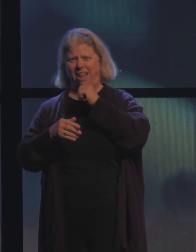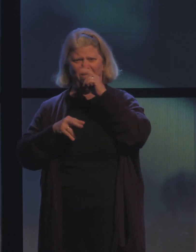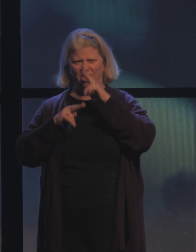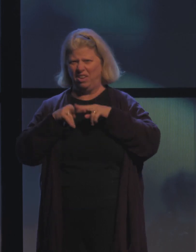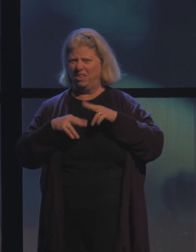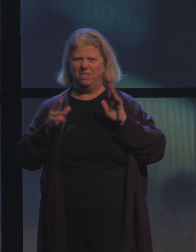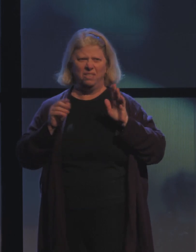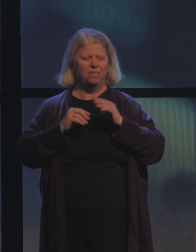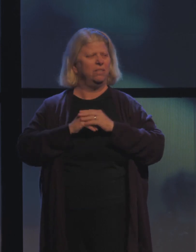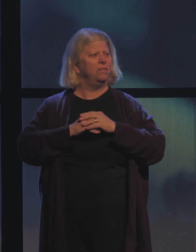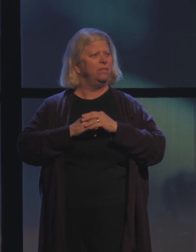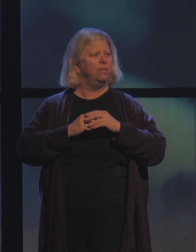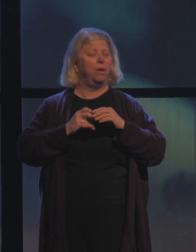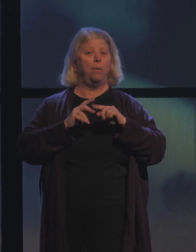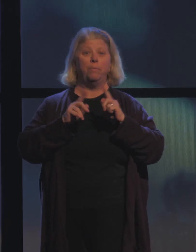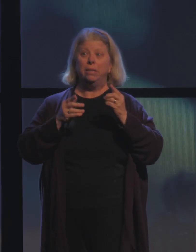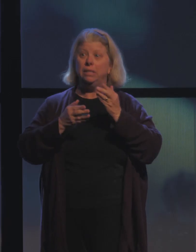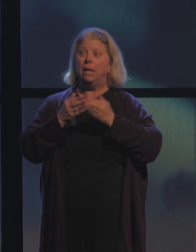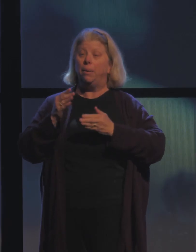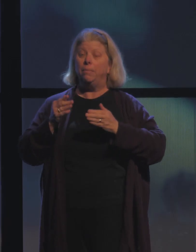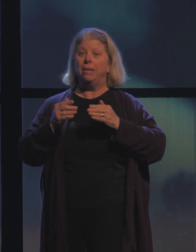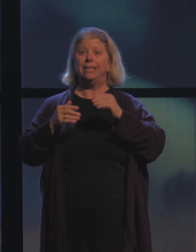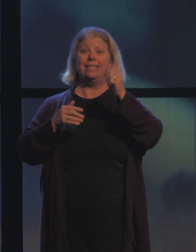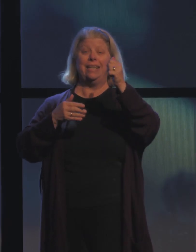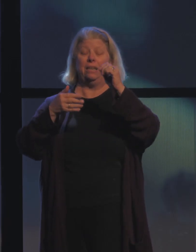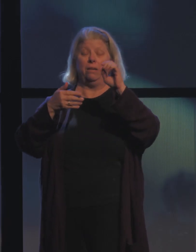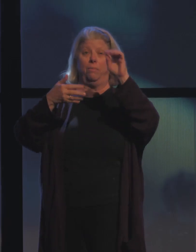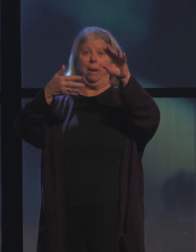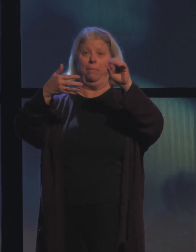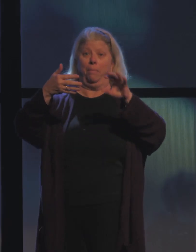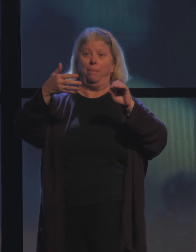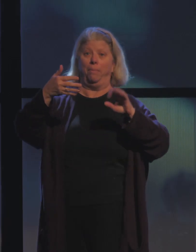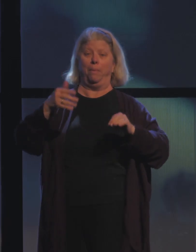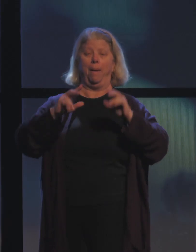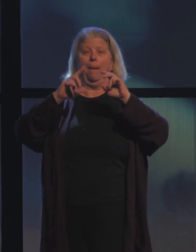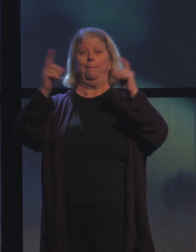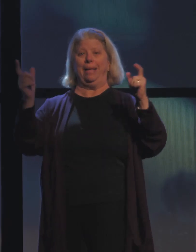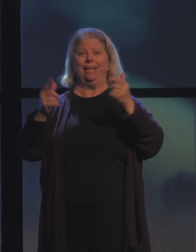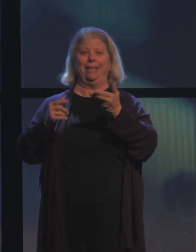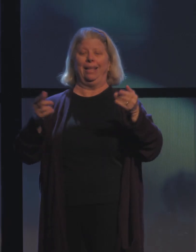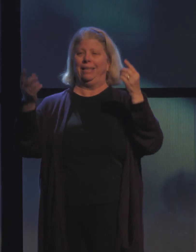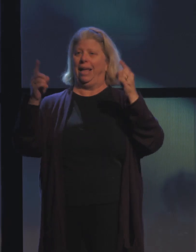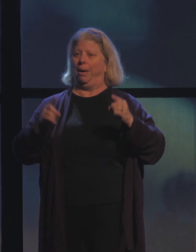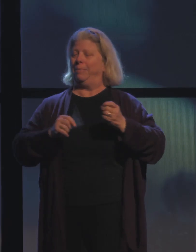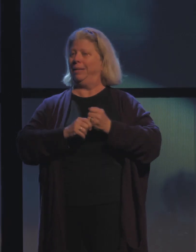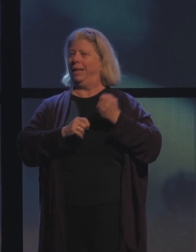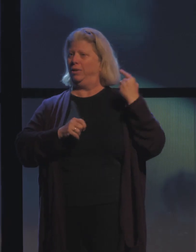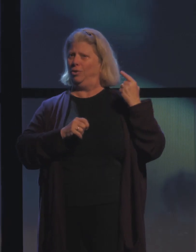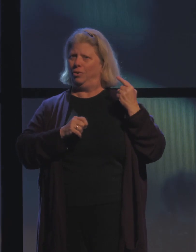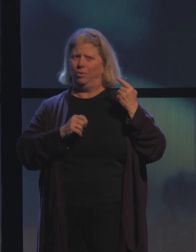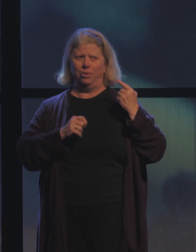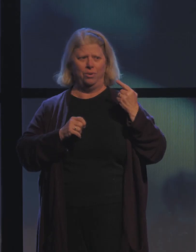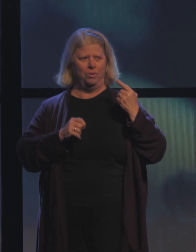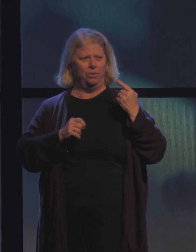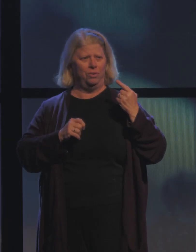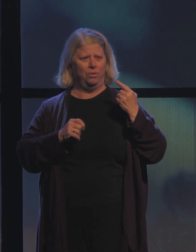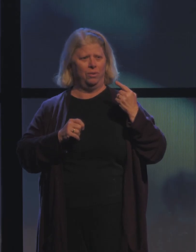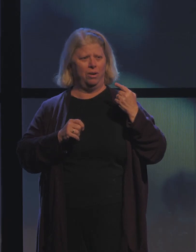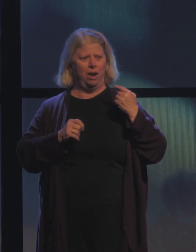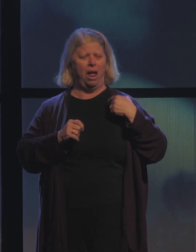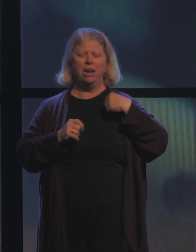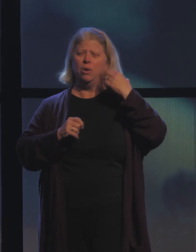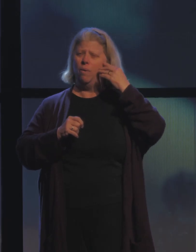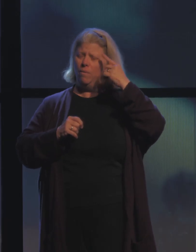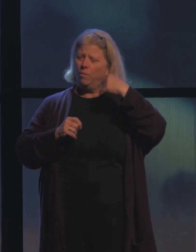fun. But some of the 10 kind of biggest things that happened last year that I know